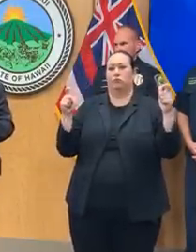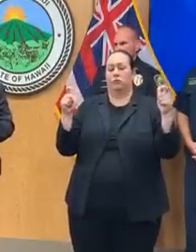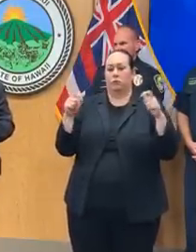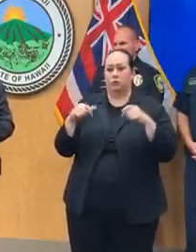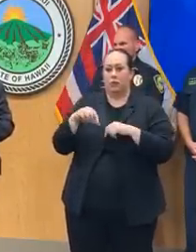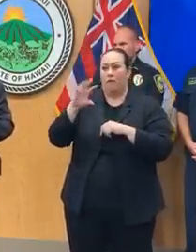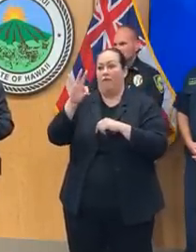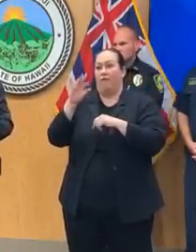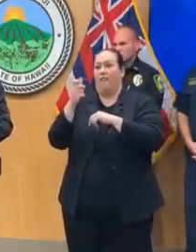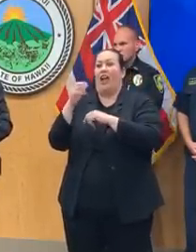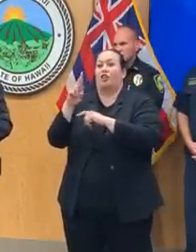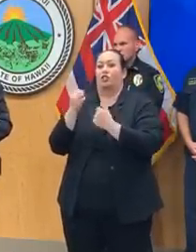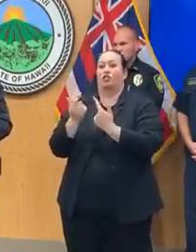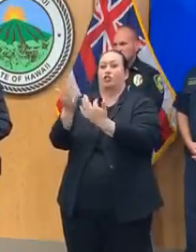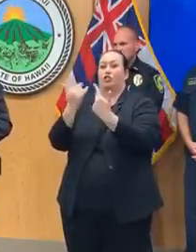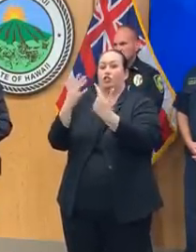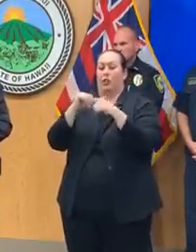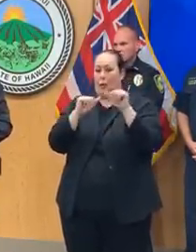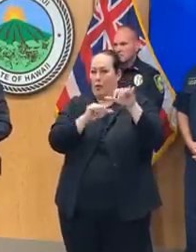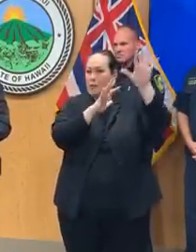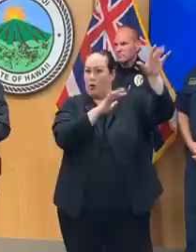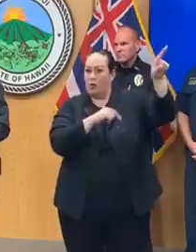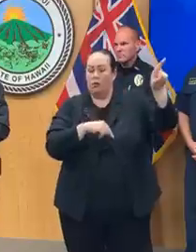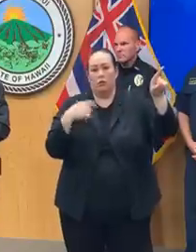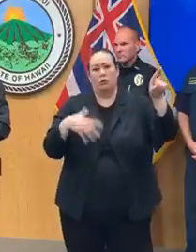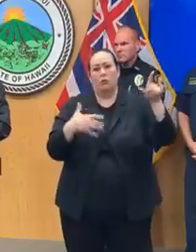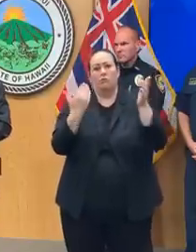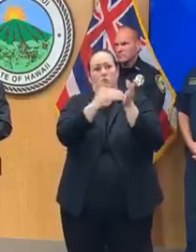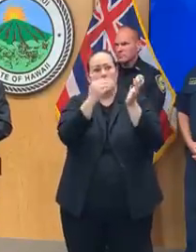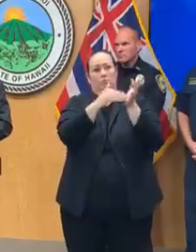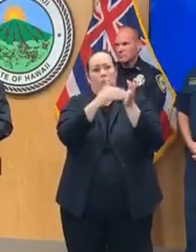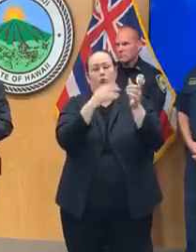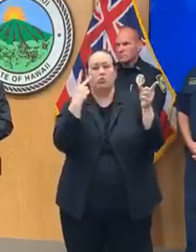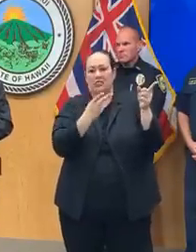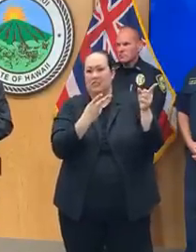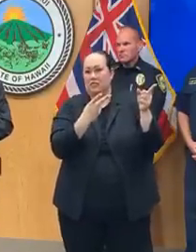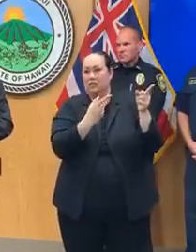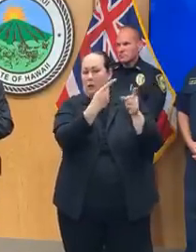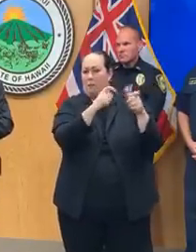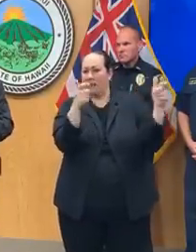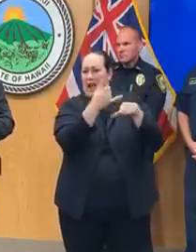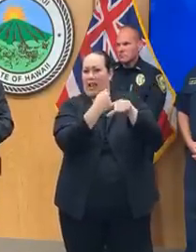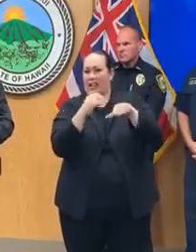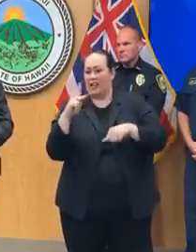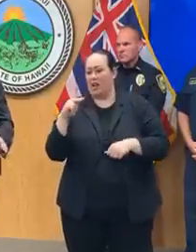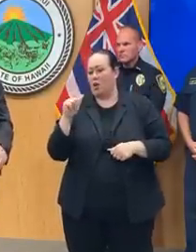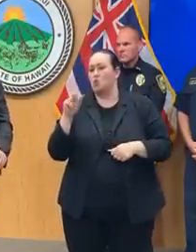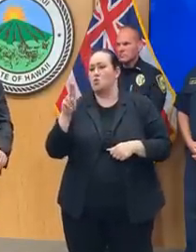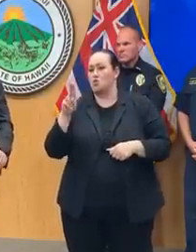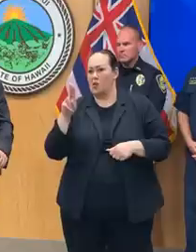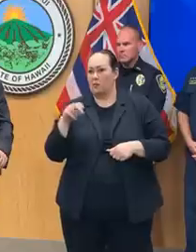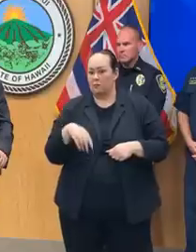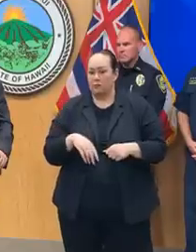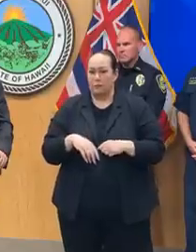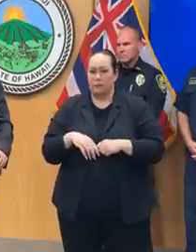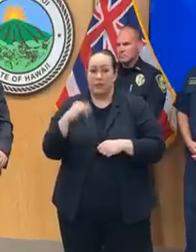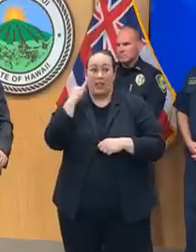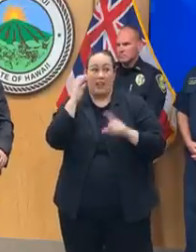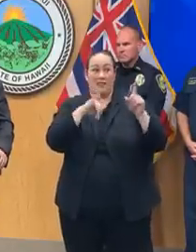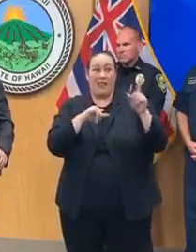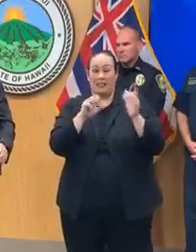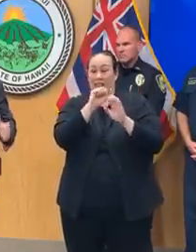up Mauka. It happens very frequently in Ka'u. And in those cases, had a siren gone